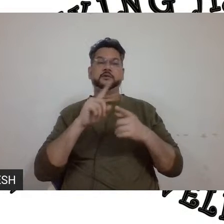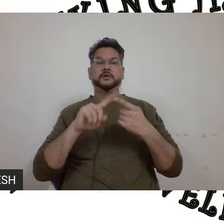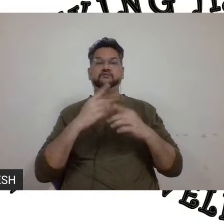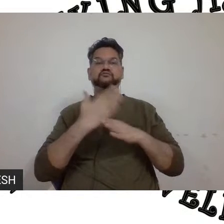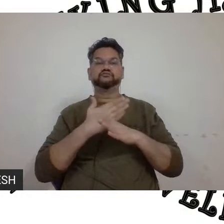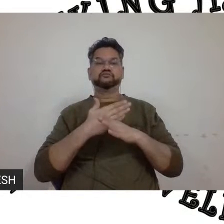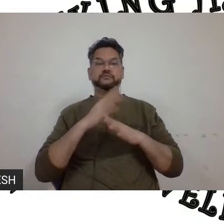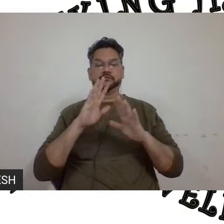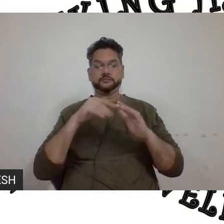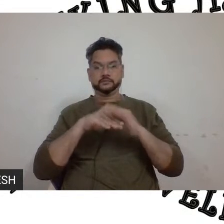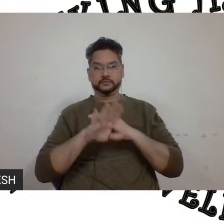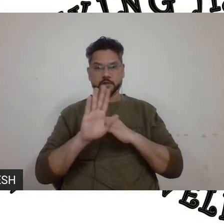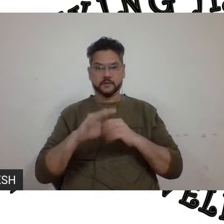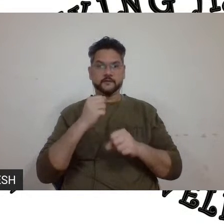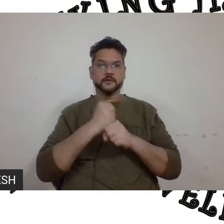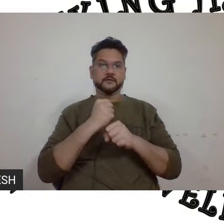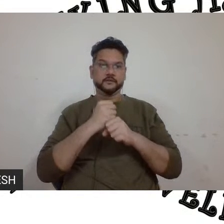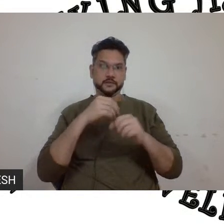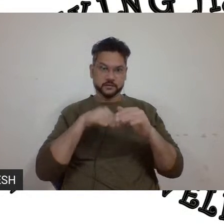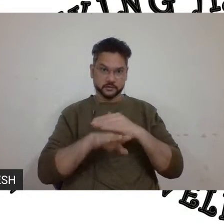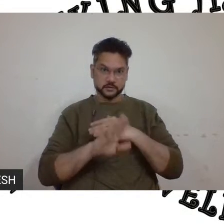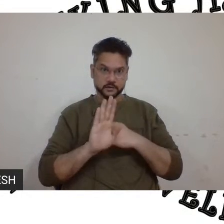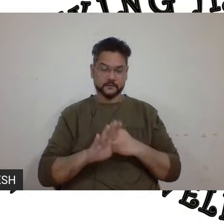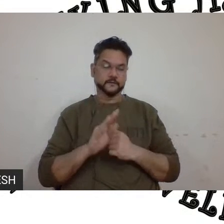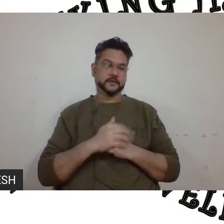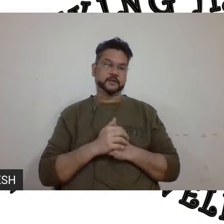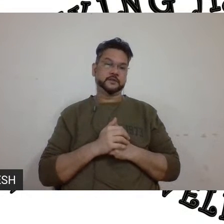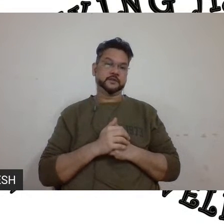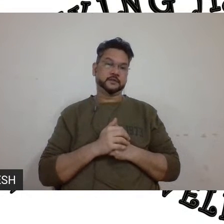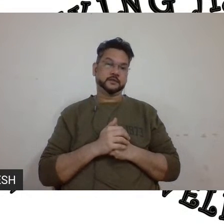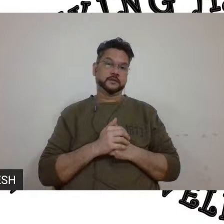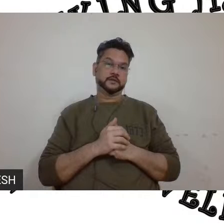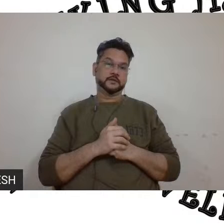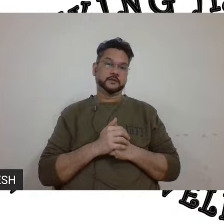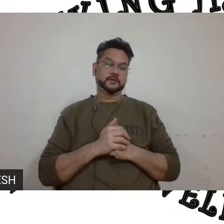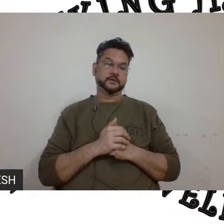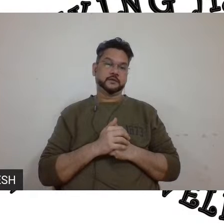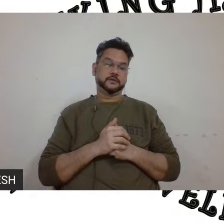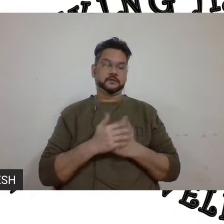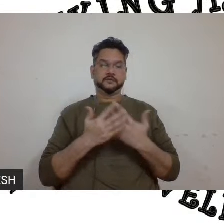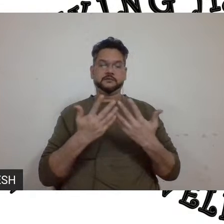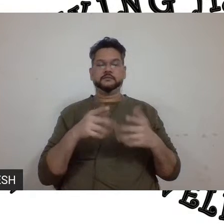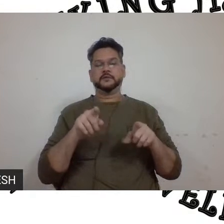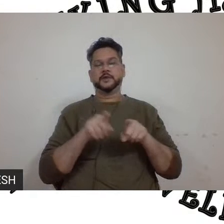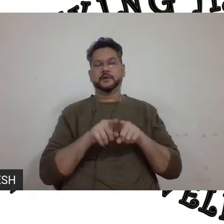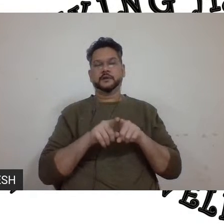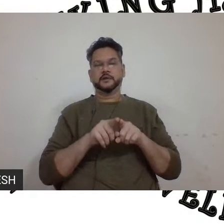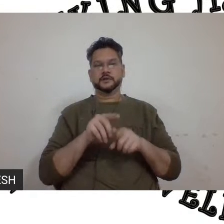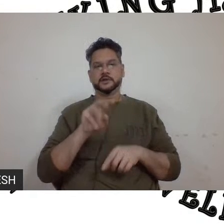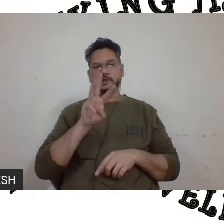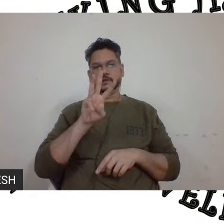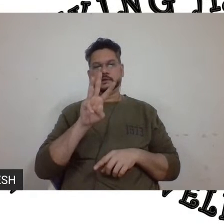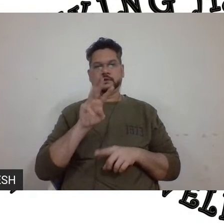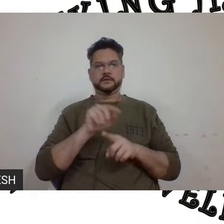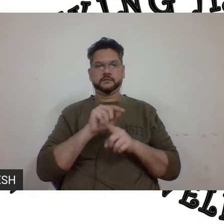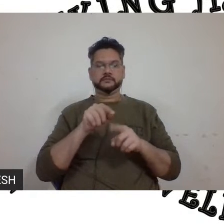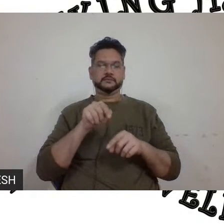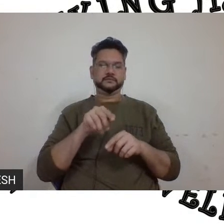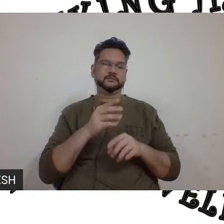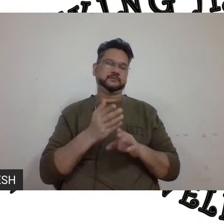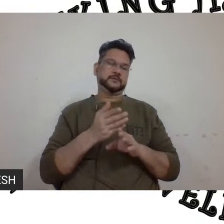And if we talk about the just 3% of the reservation, it was the RTI before the